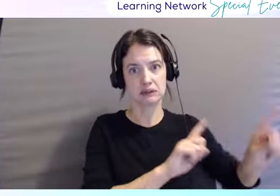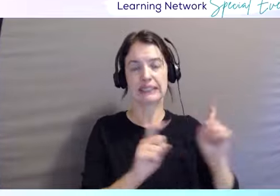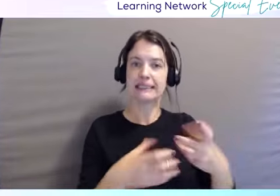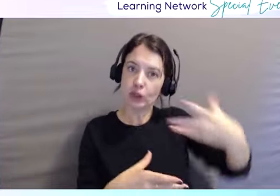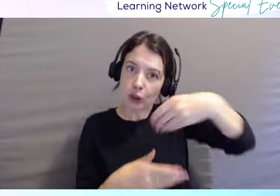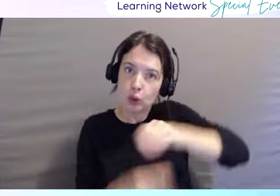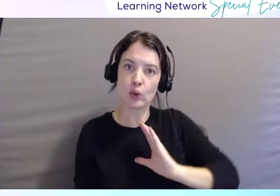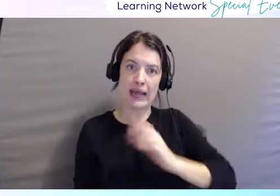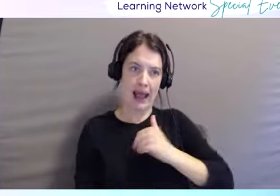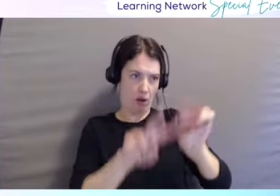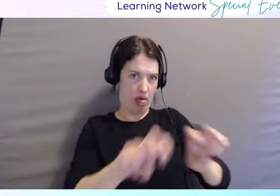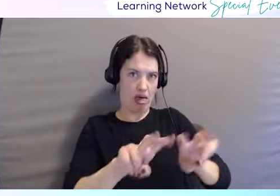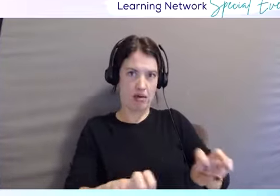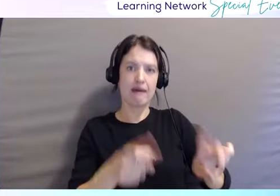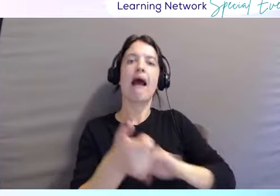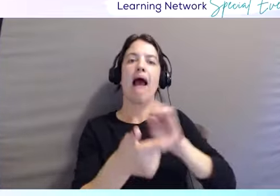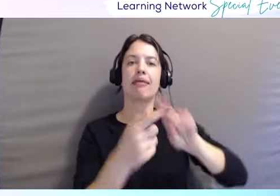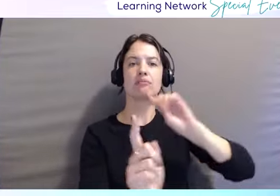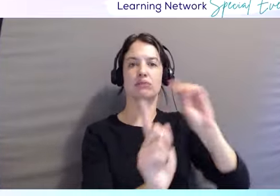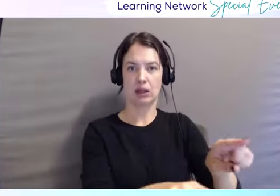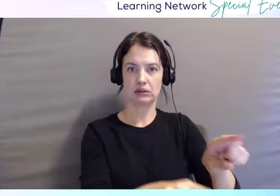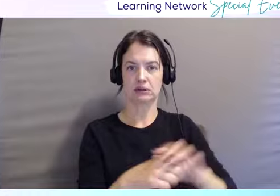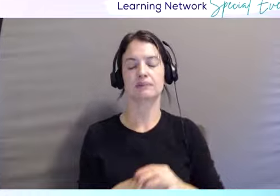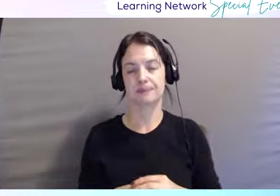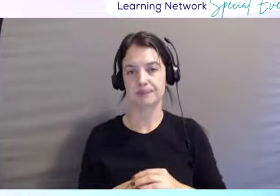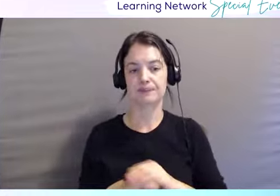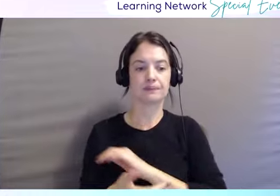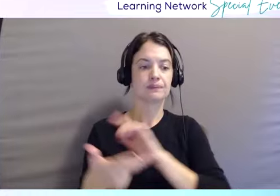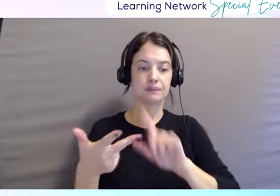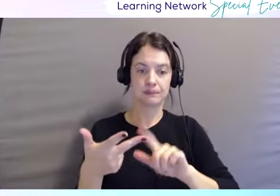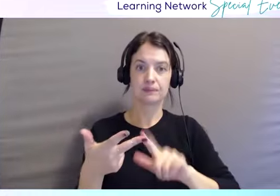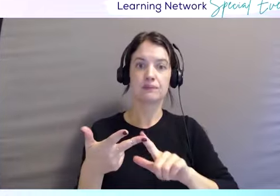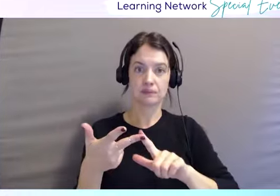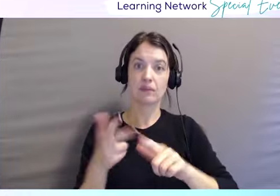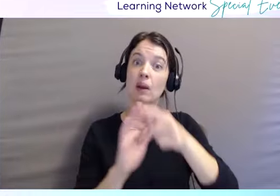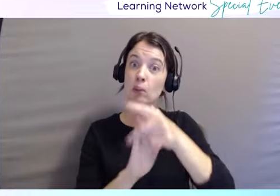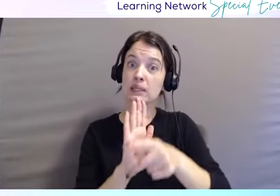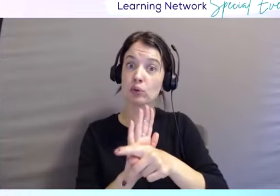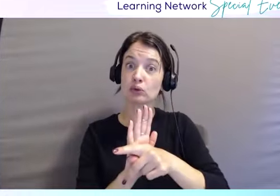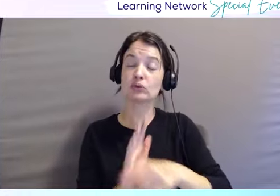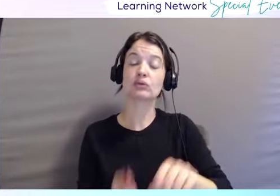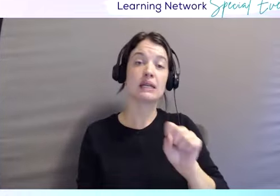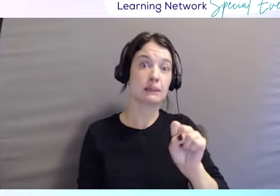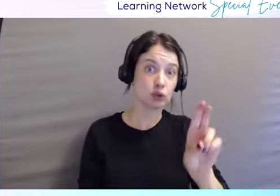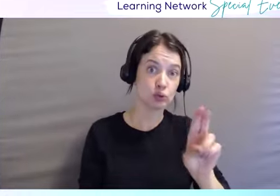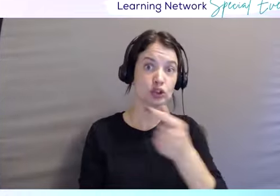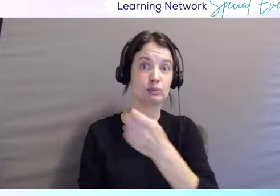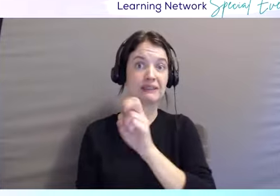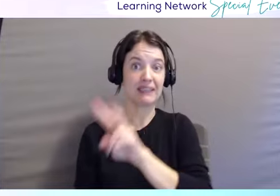Three, there are important common principles between GBV and substance use silos, as they are